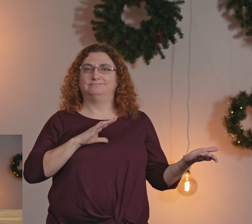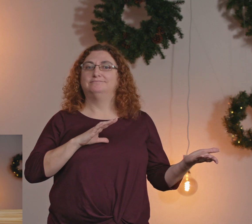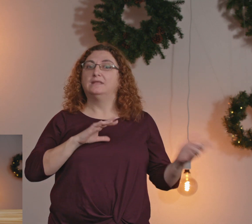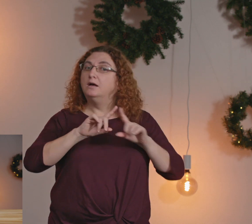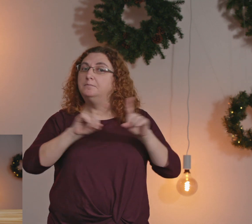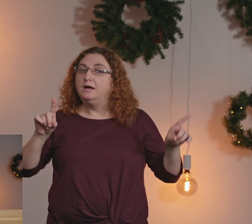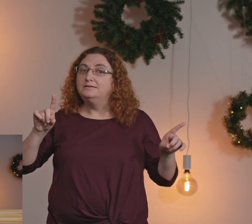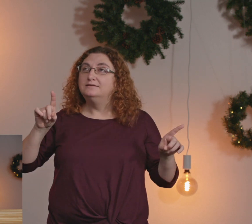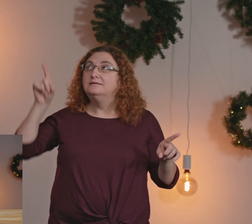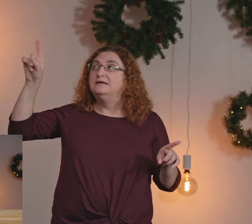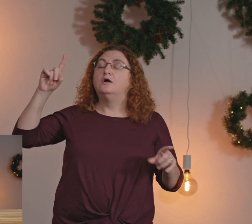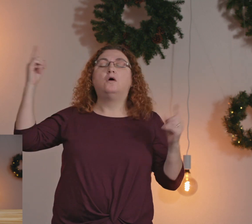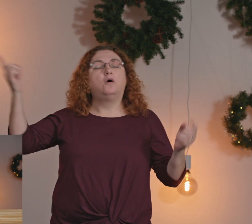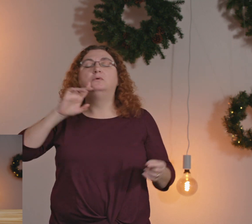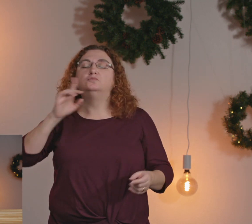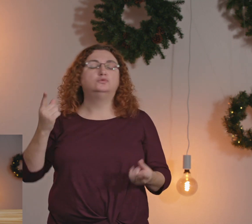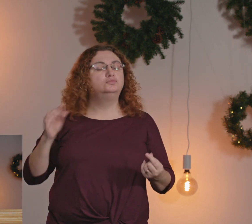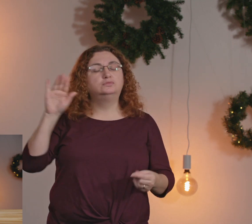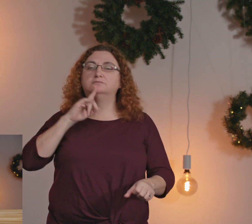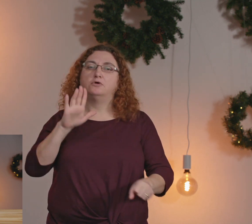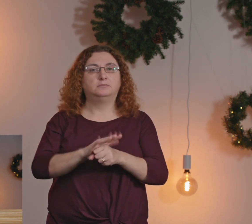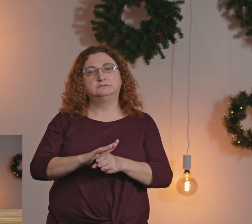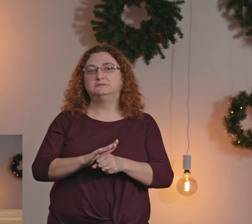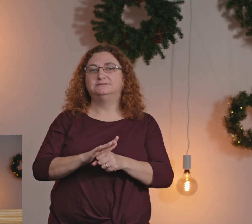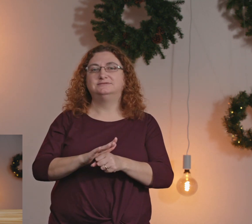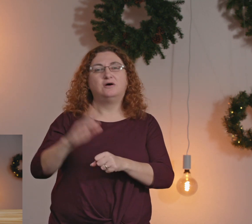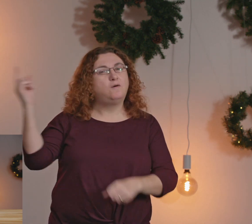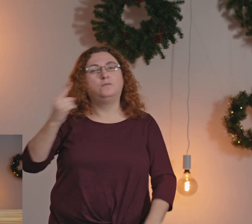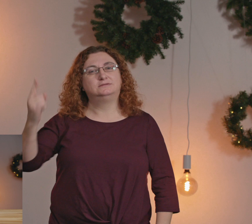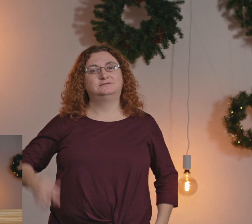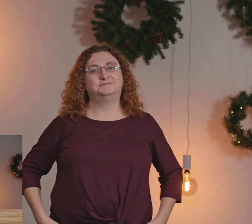But he always fulfills his word. Always.